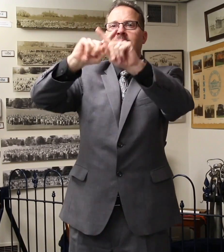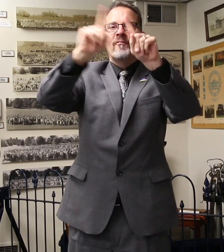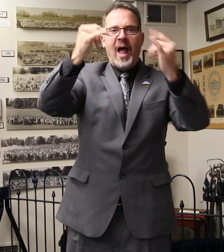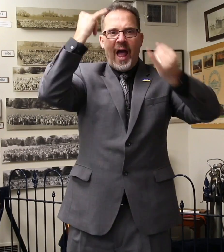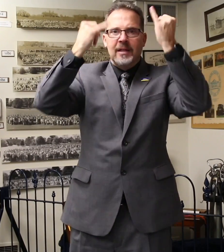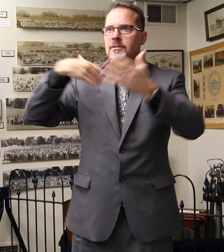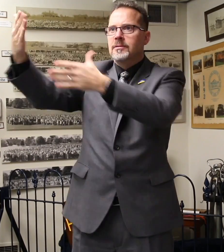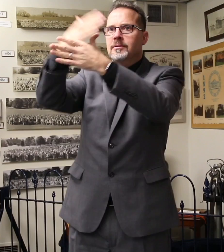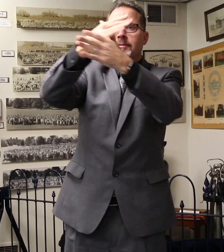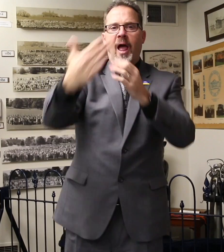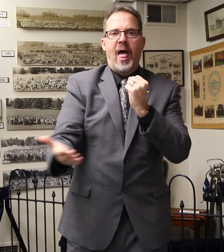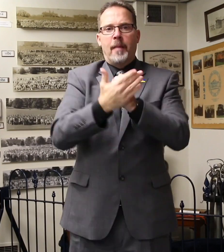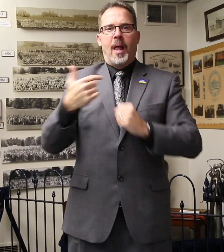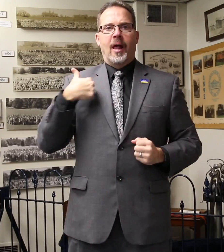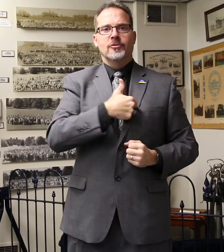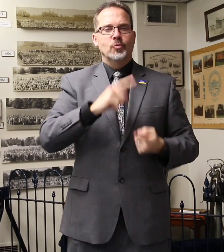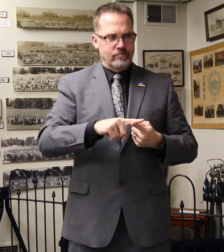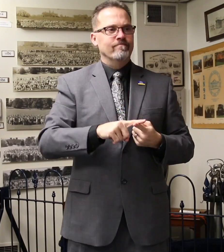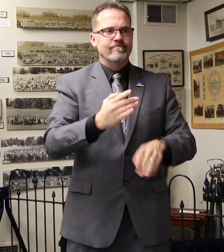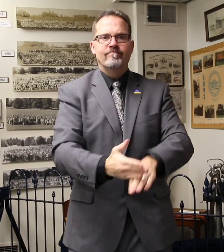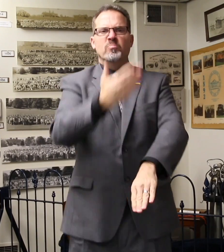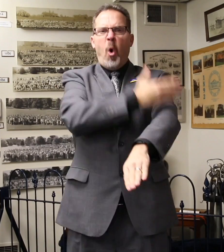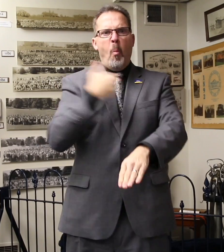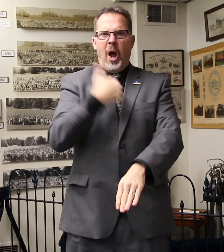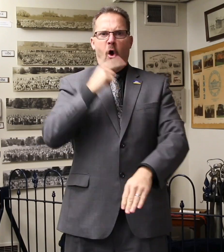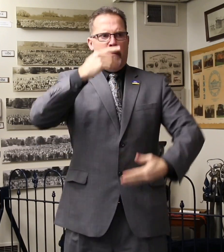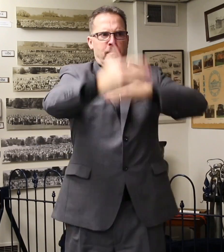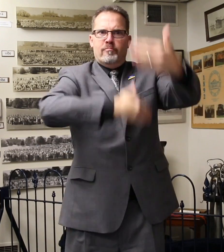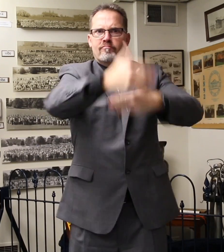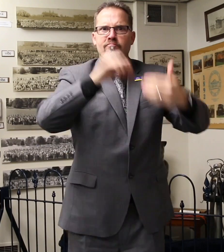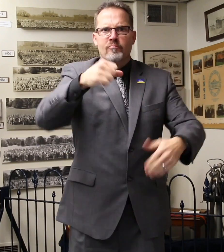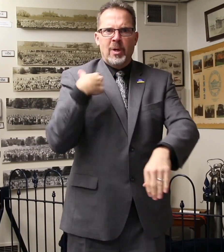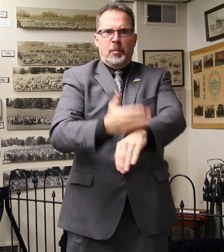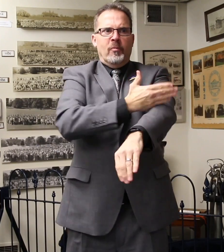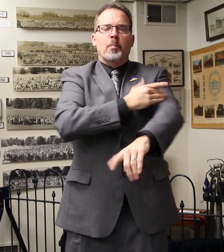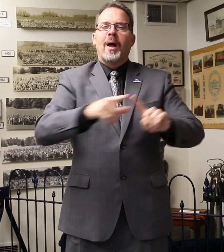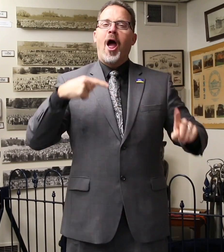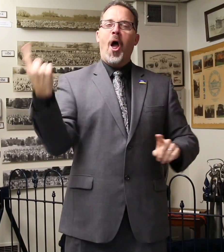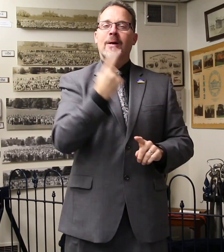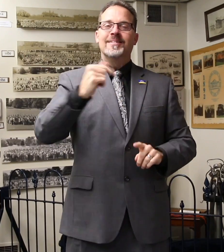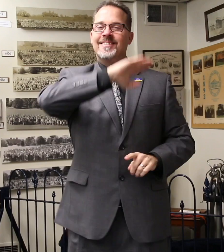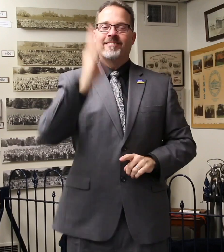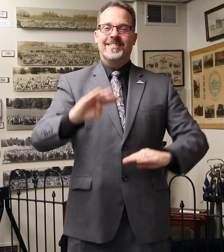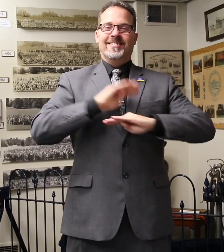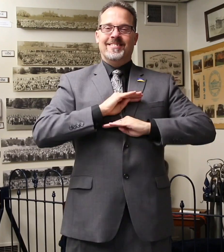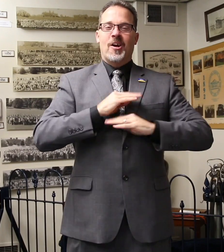Being out in the community is very important for me to gather information and ideas and share the strategic plan and goals with various heads of school